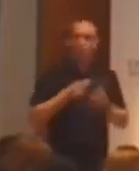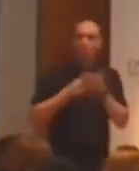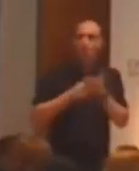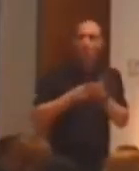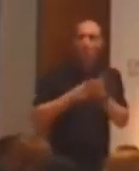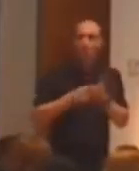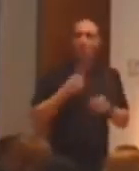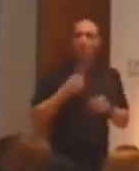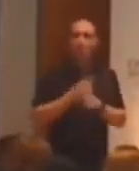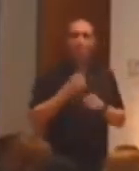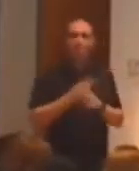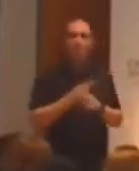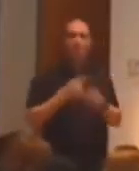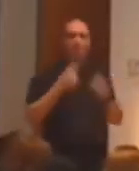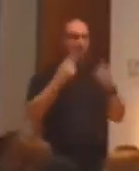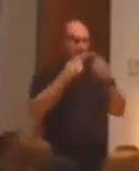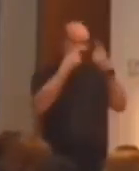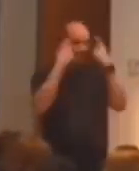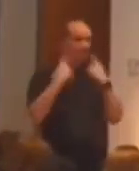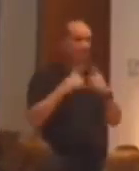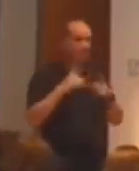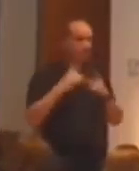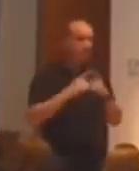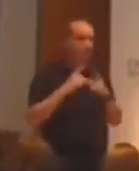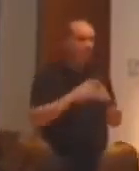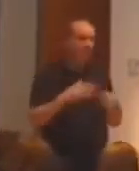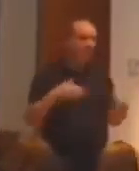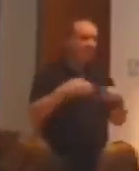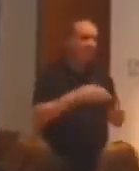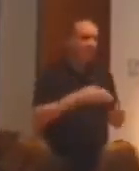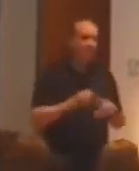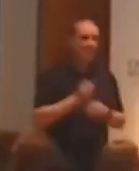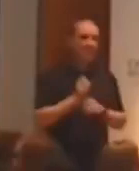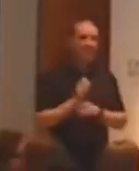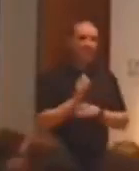ejaculation onto the face, which is disgusting. It talks about...